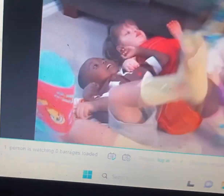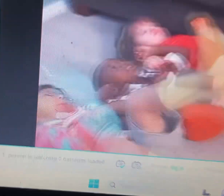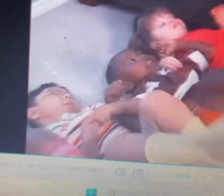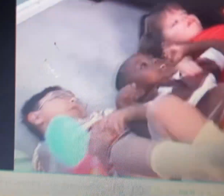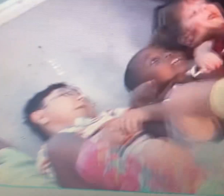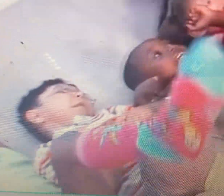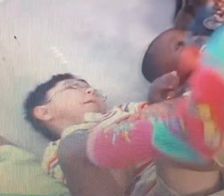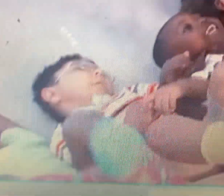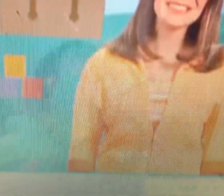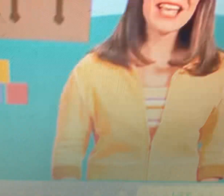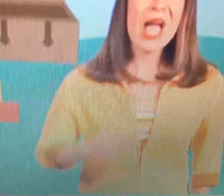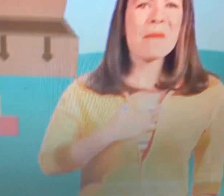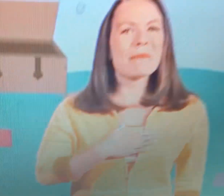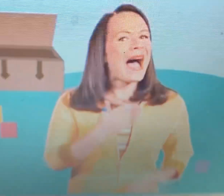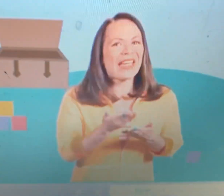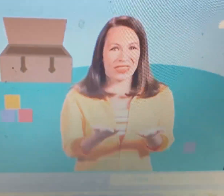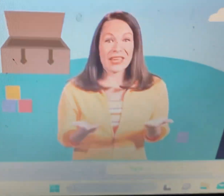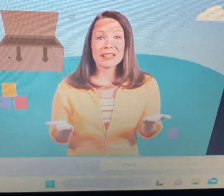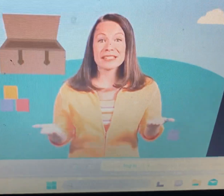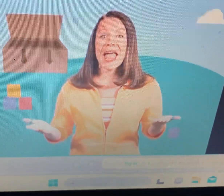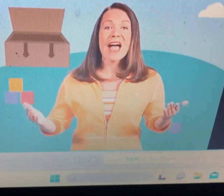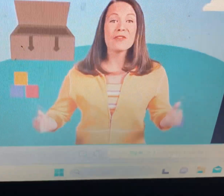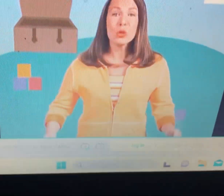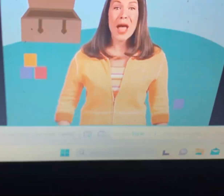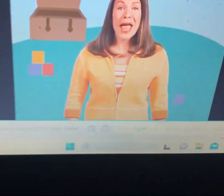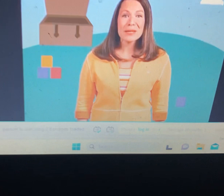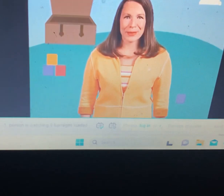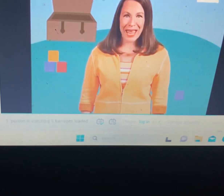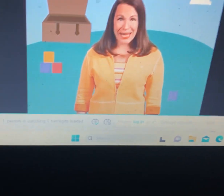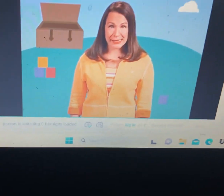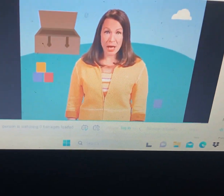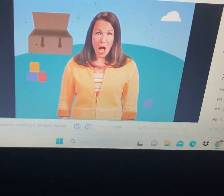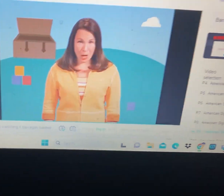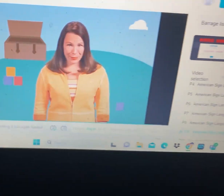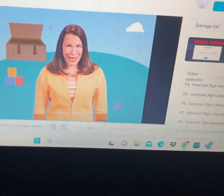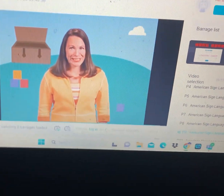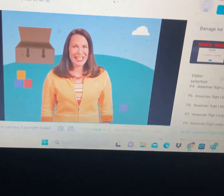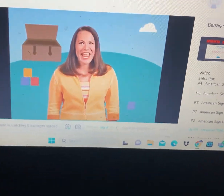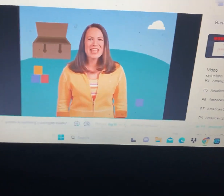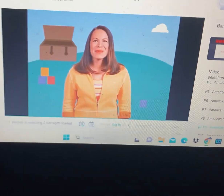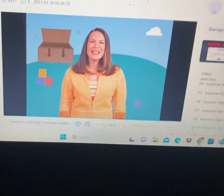My things have a right place, a place they